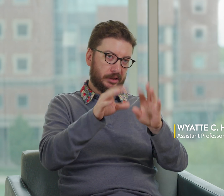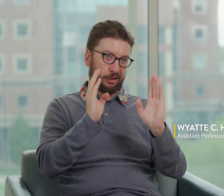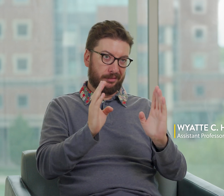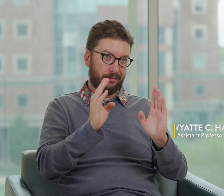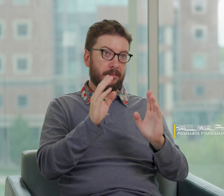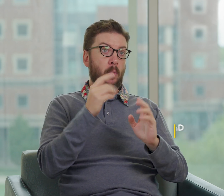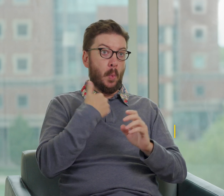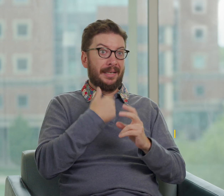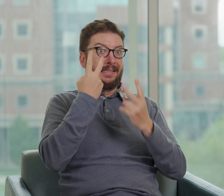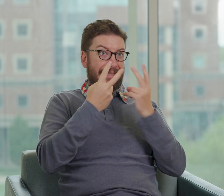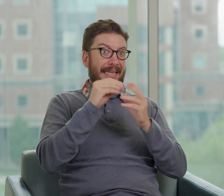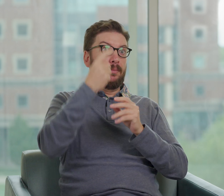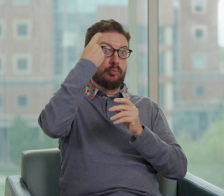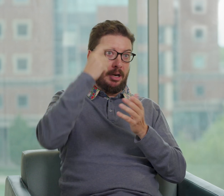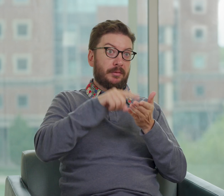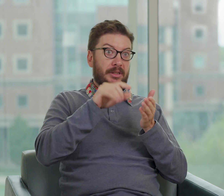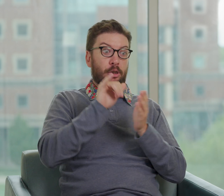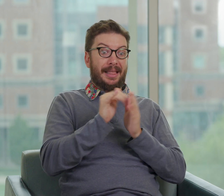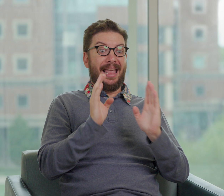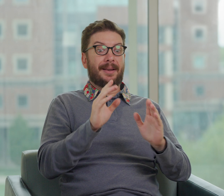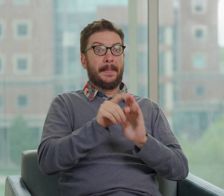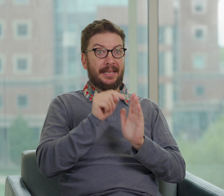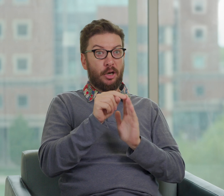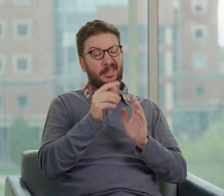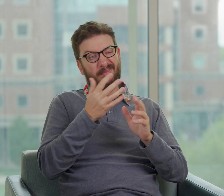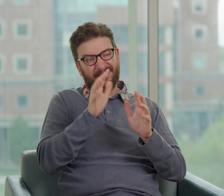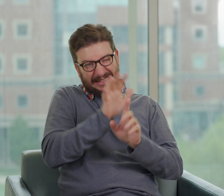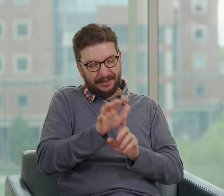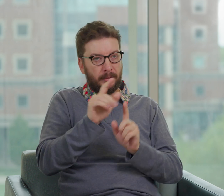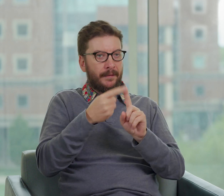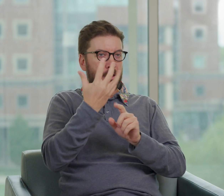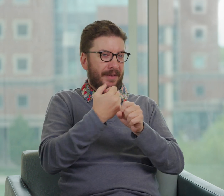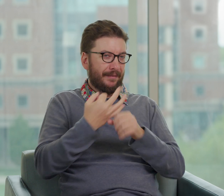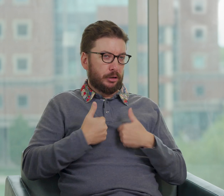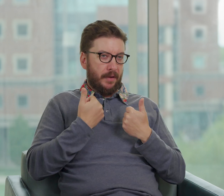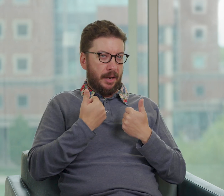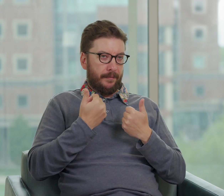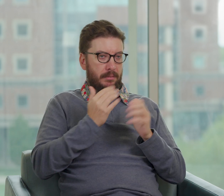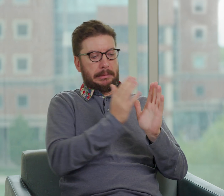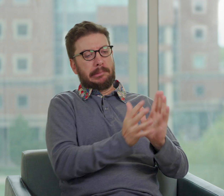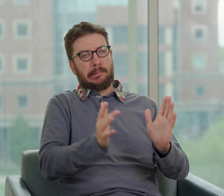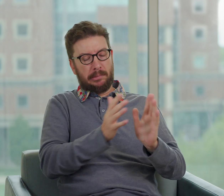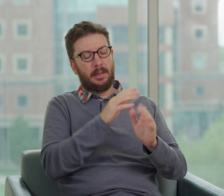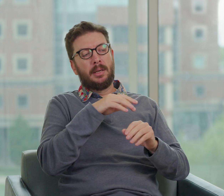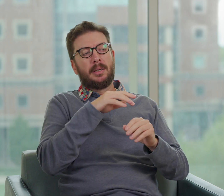we know from brain research that critical period, approximately the first five years of a child's life, they need to